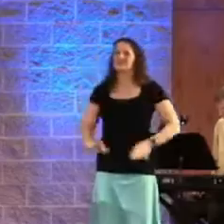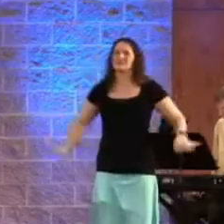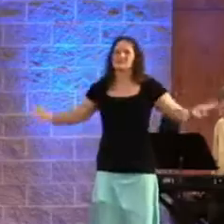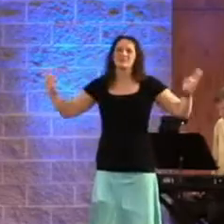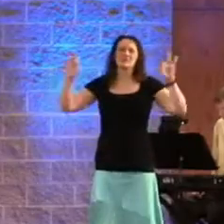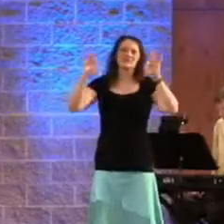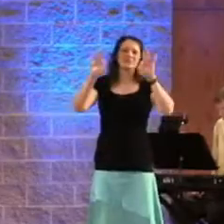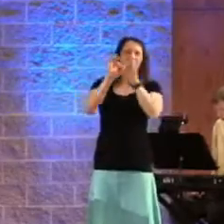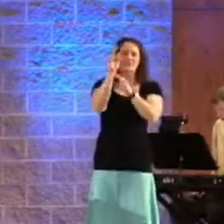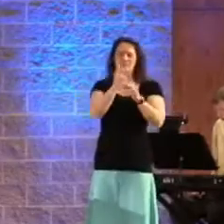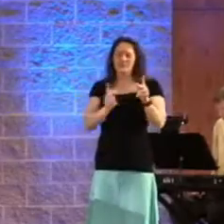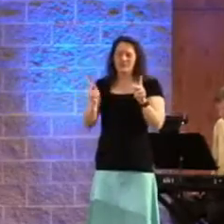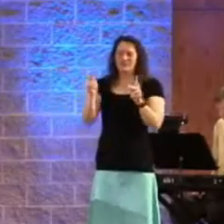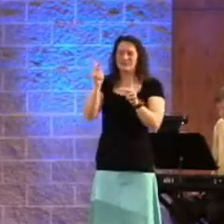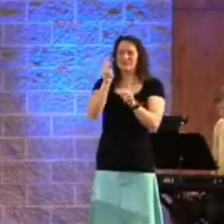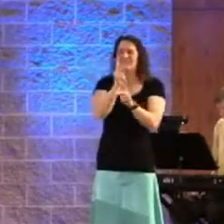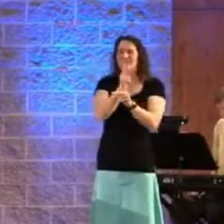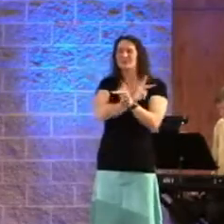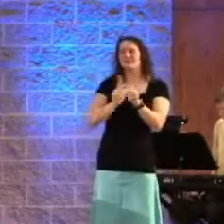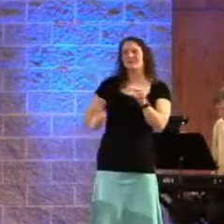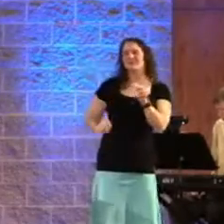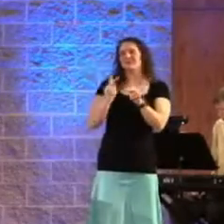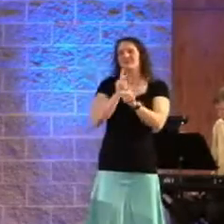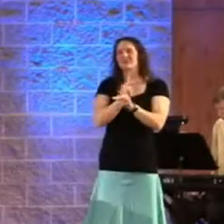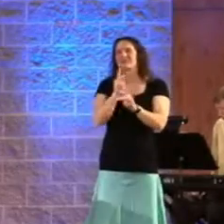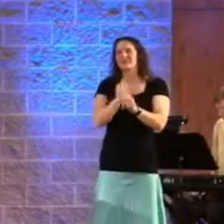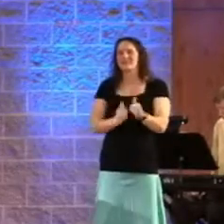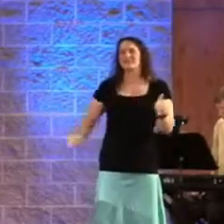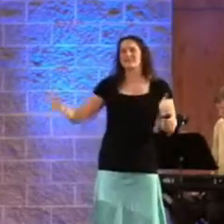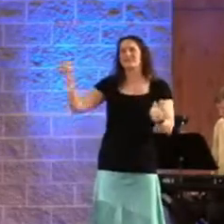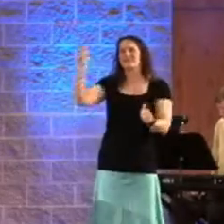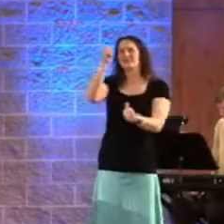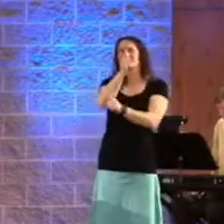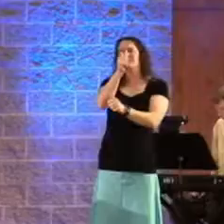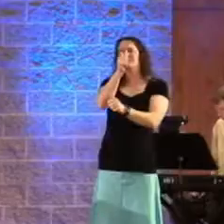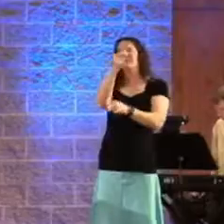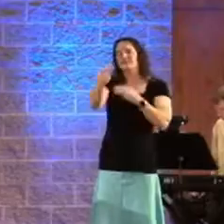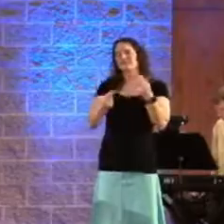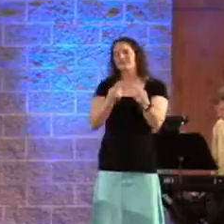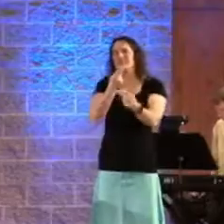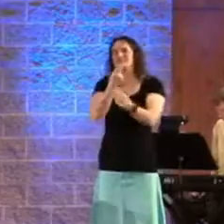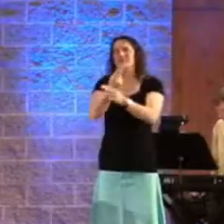the universe, to you be the glory.